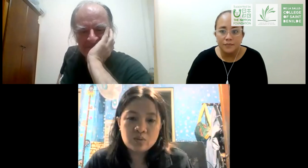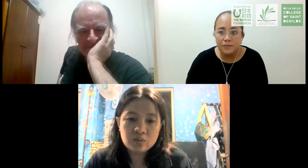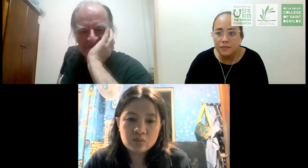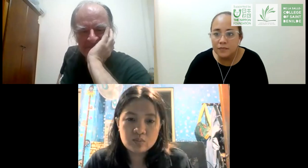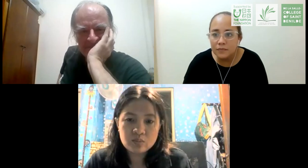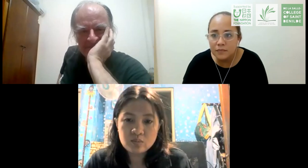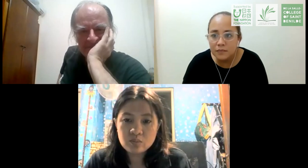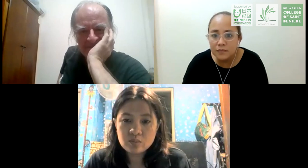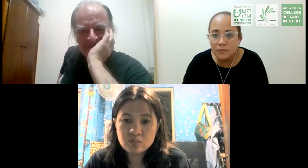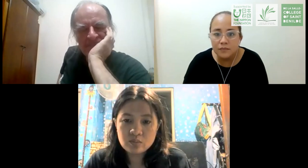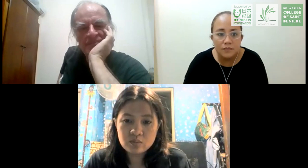Um,